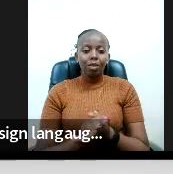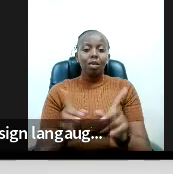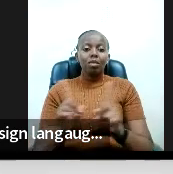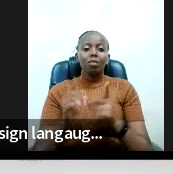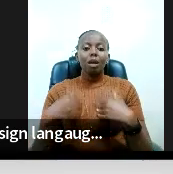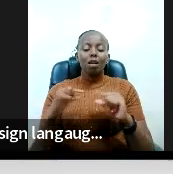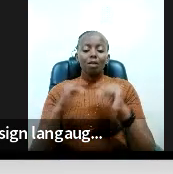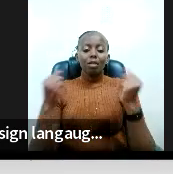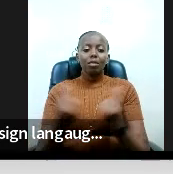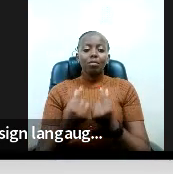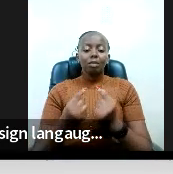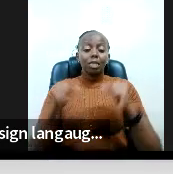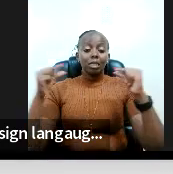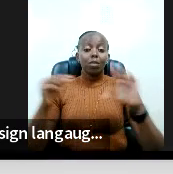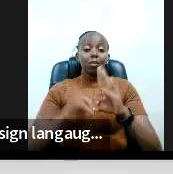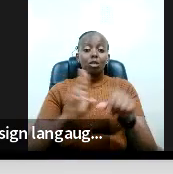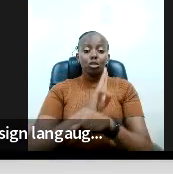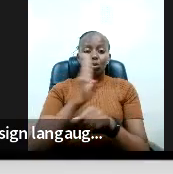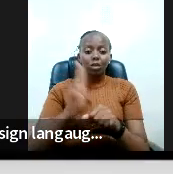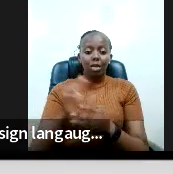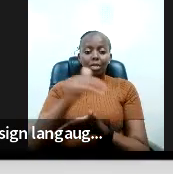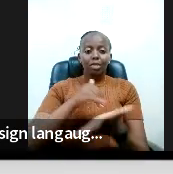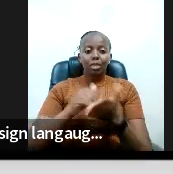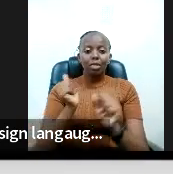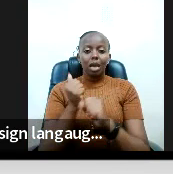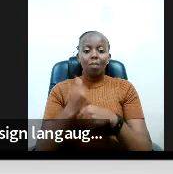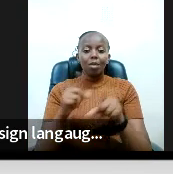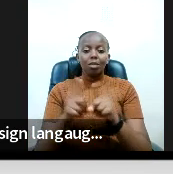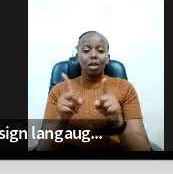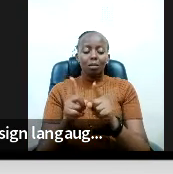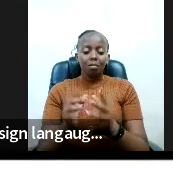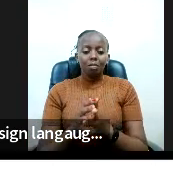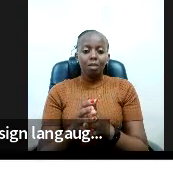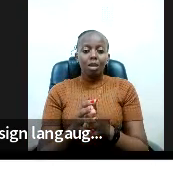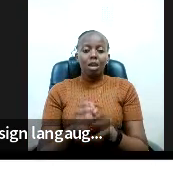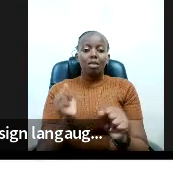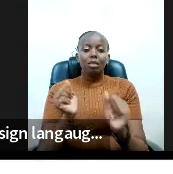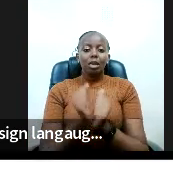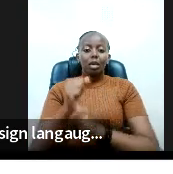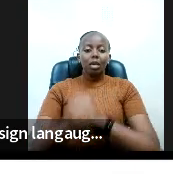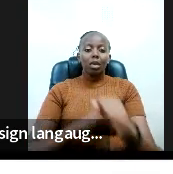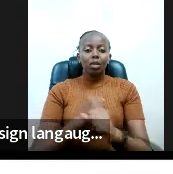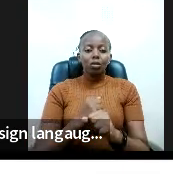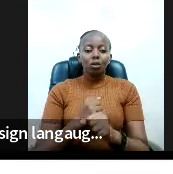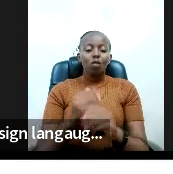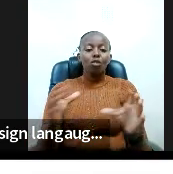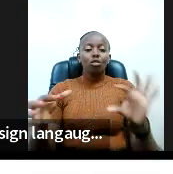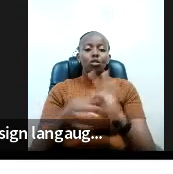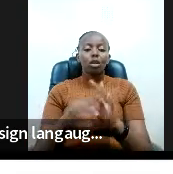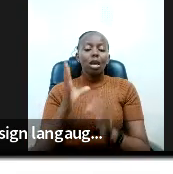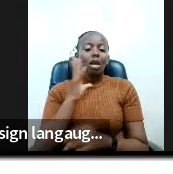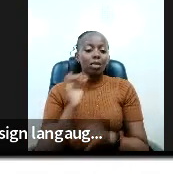with expertise in user-centered design and manufacturing with more than 10 years of combined experience. The team is